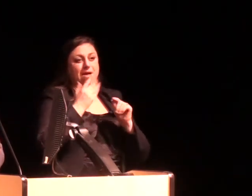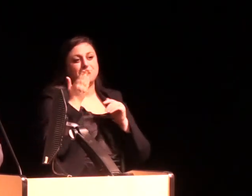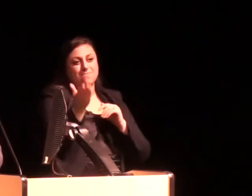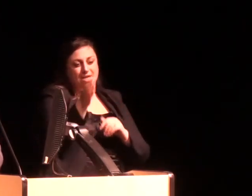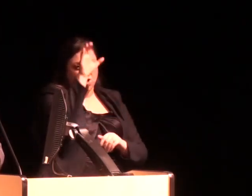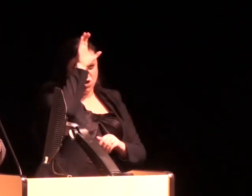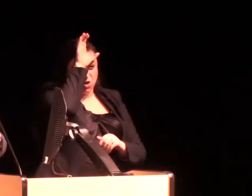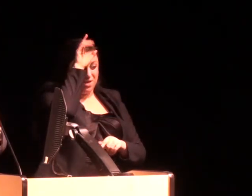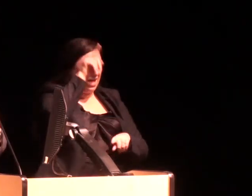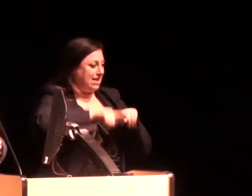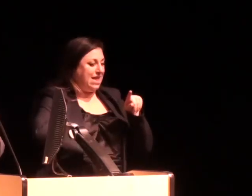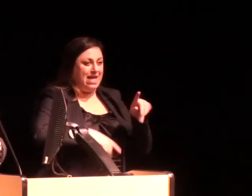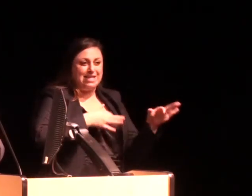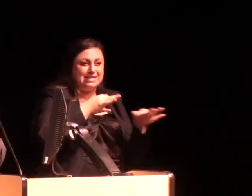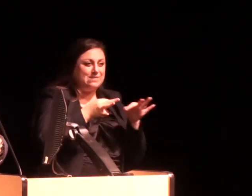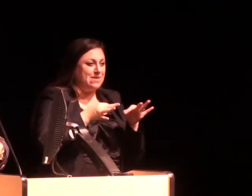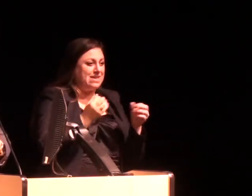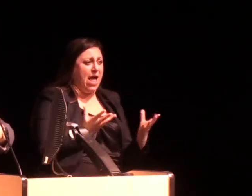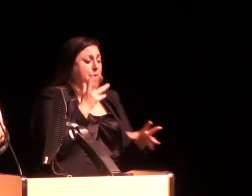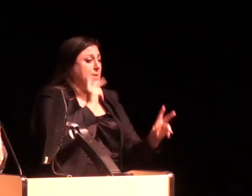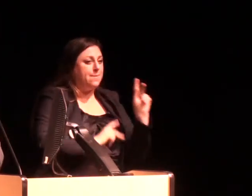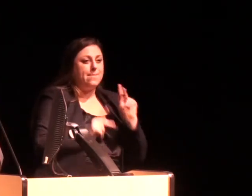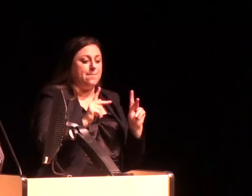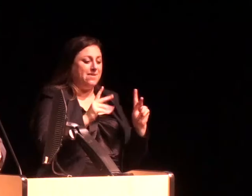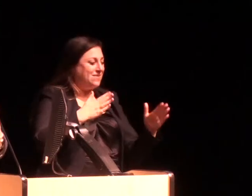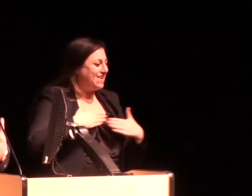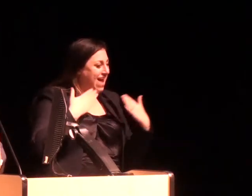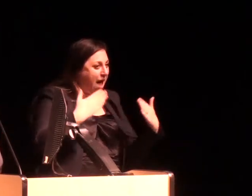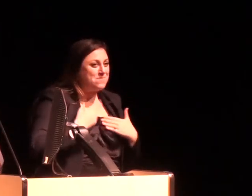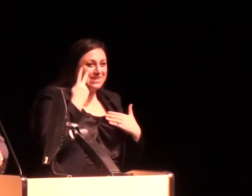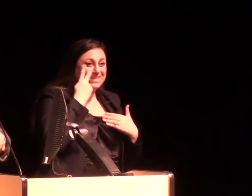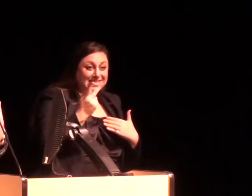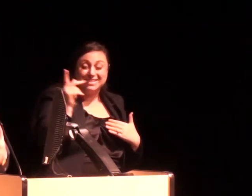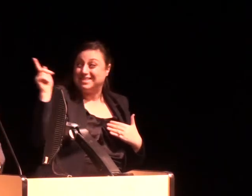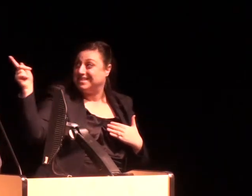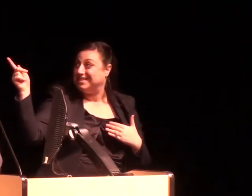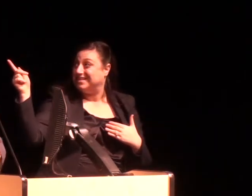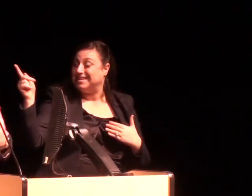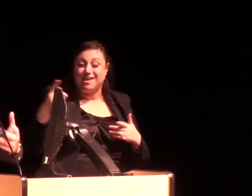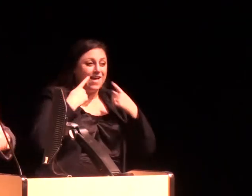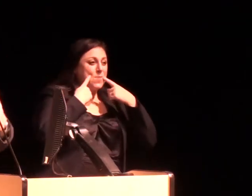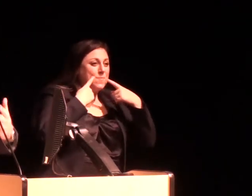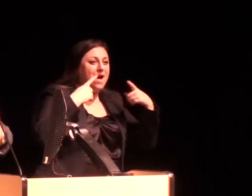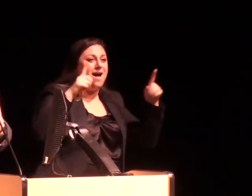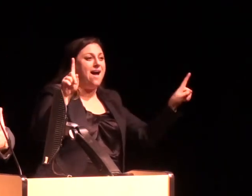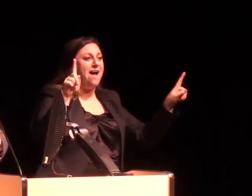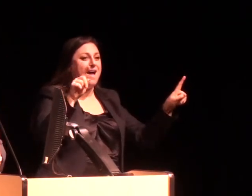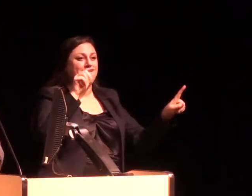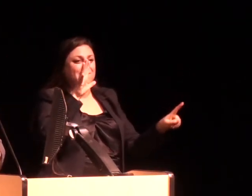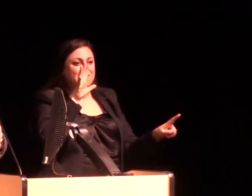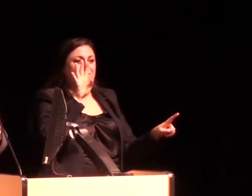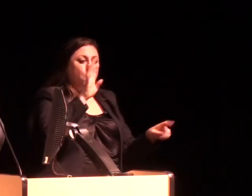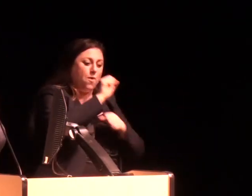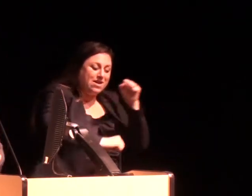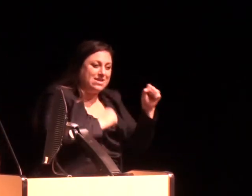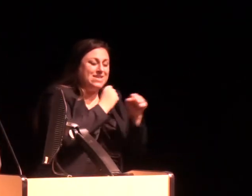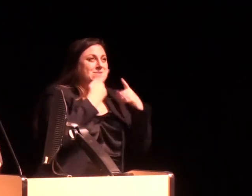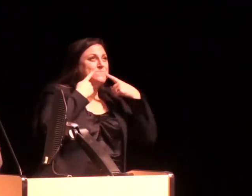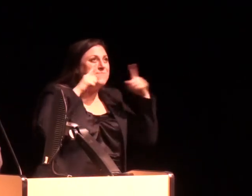I cannot explain how many people was happy to see that finally, after 54 years, we